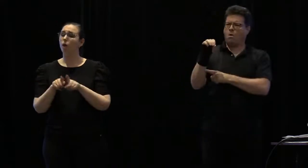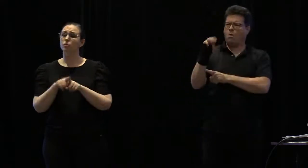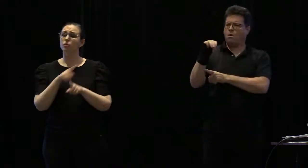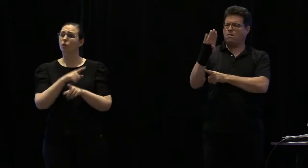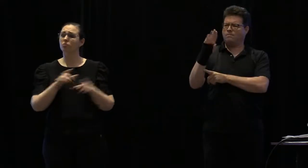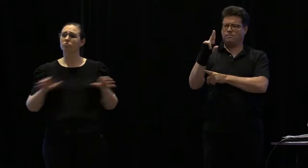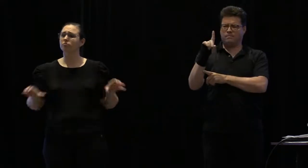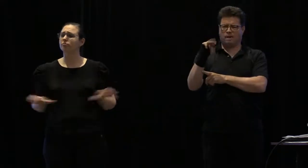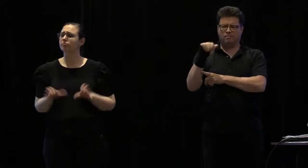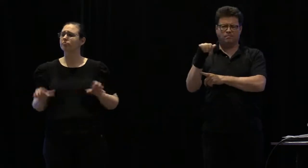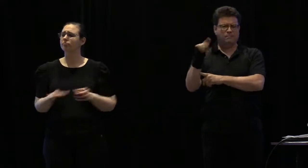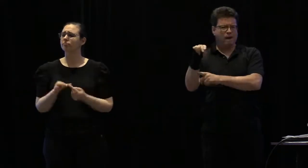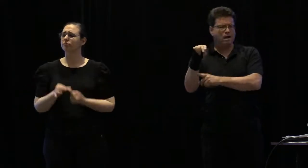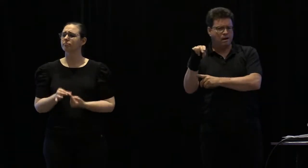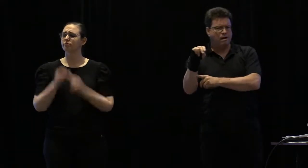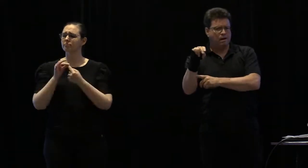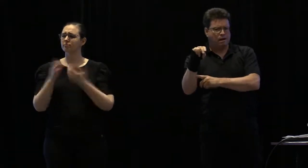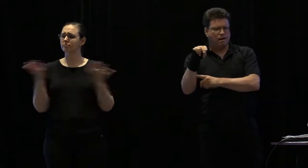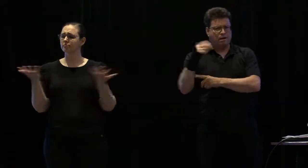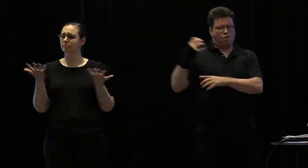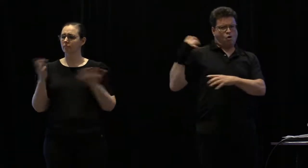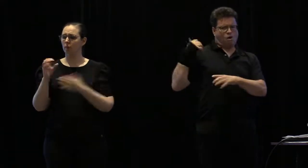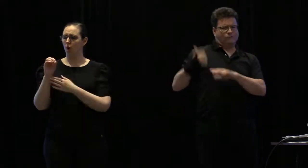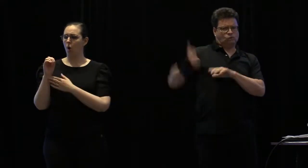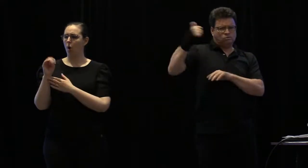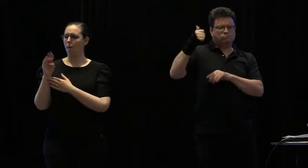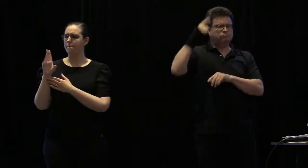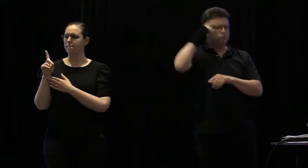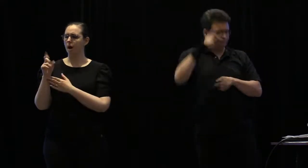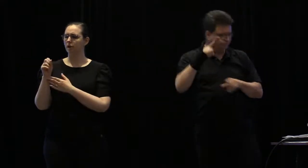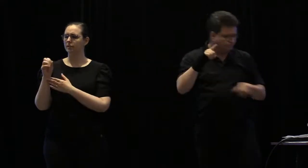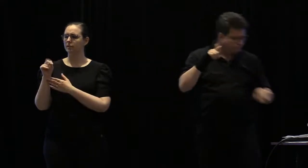He also acted as a special ombudsperson